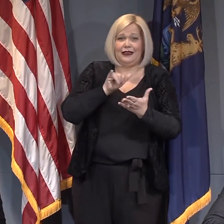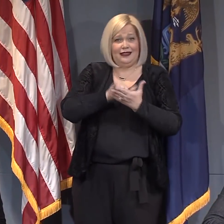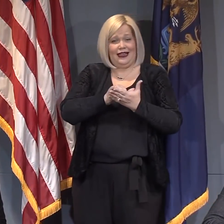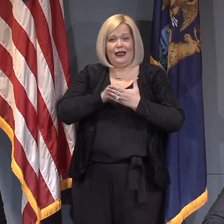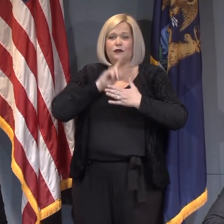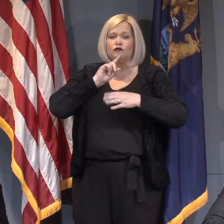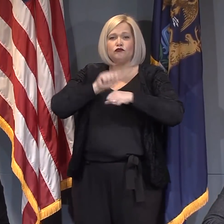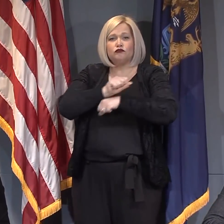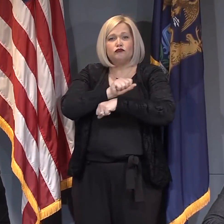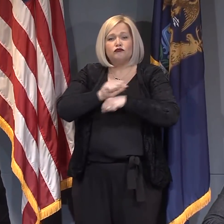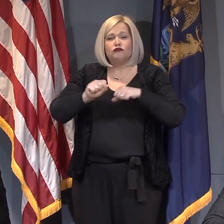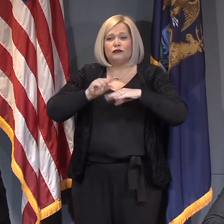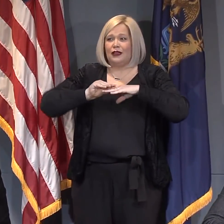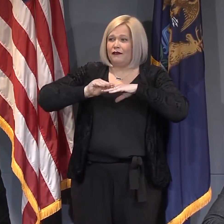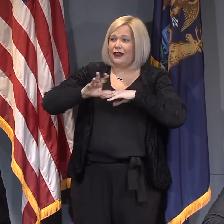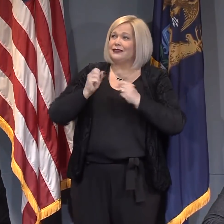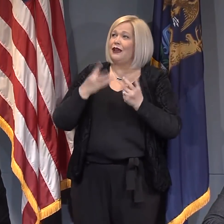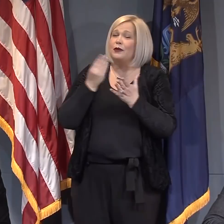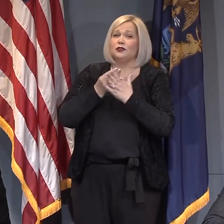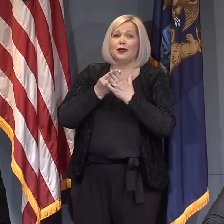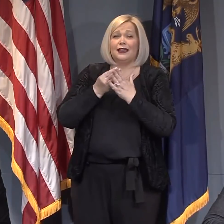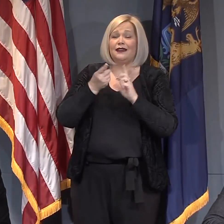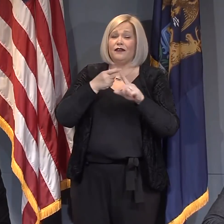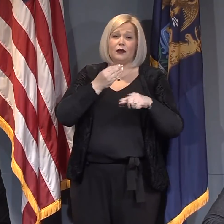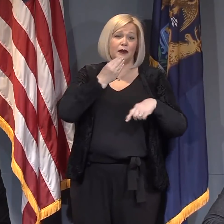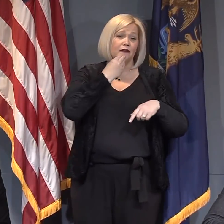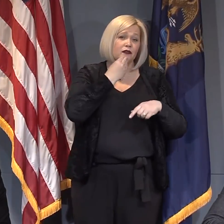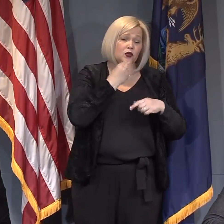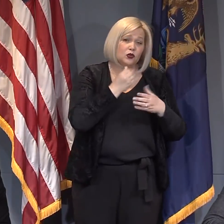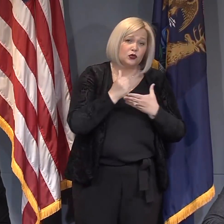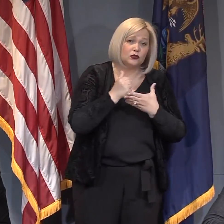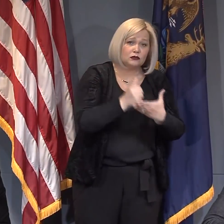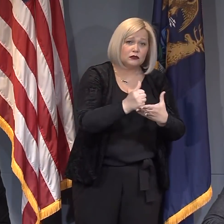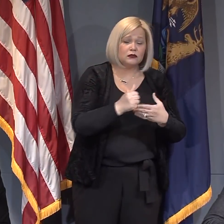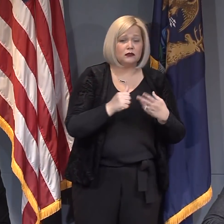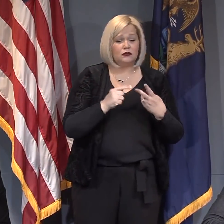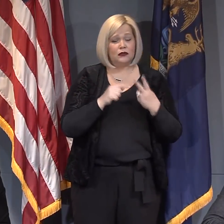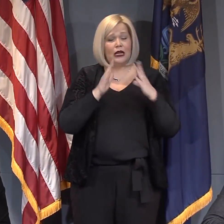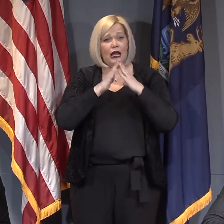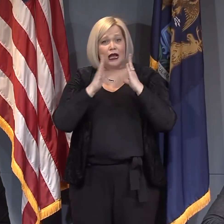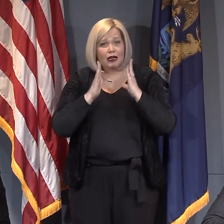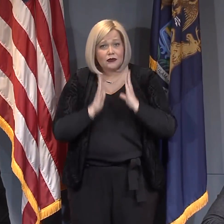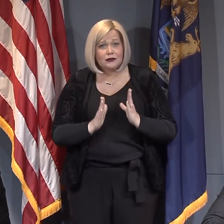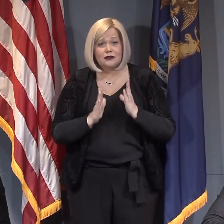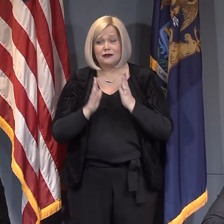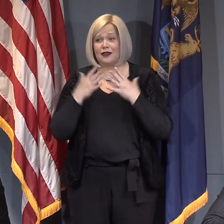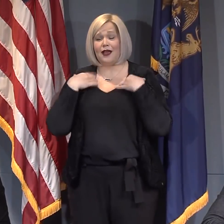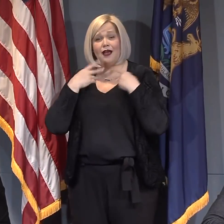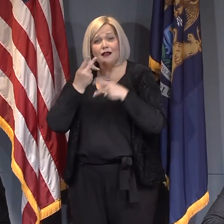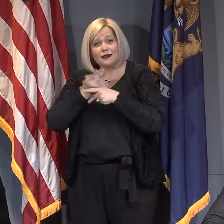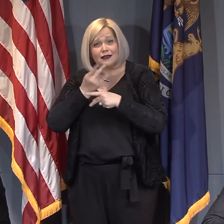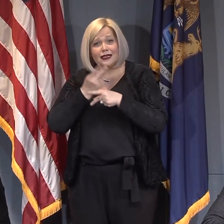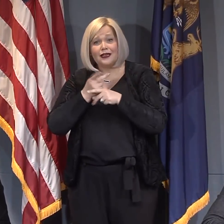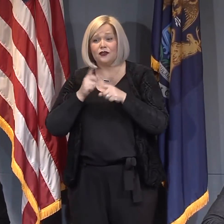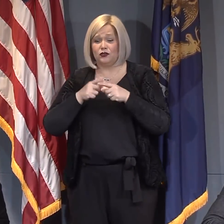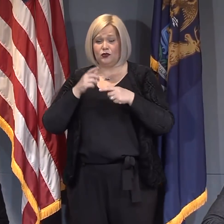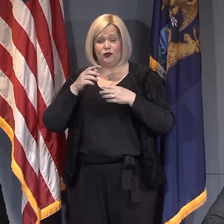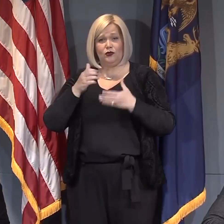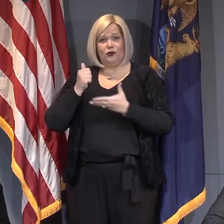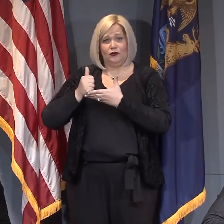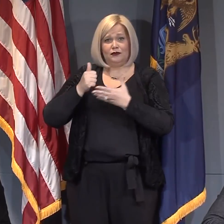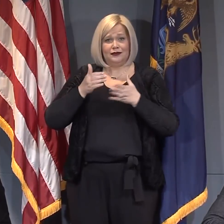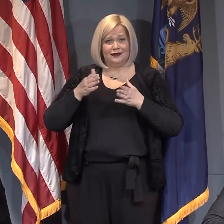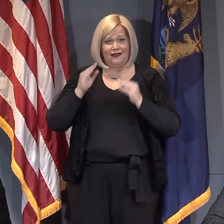impacts the amount of dollars that we get from everything from food assistance to housing to health care to roads